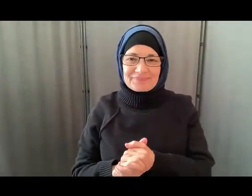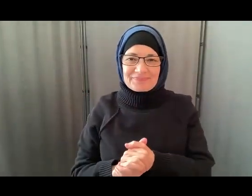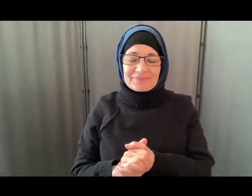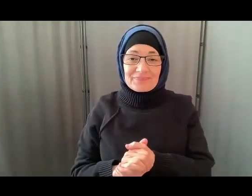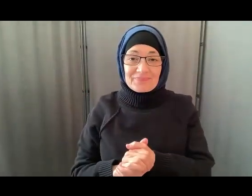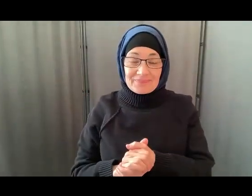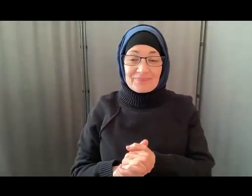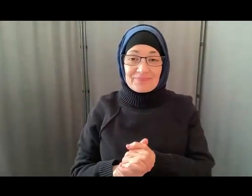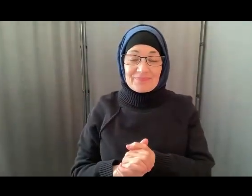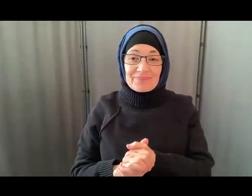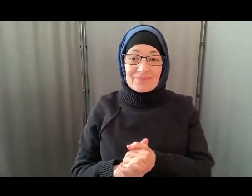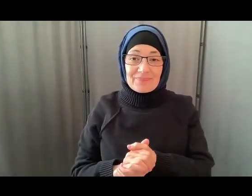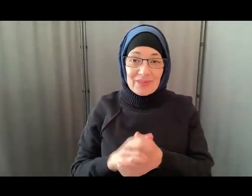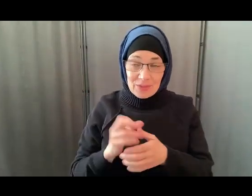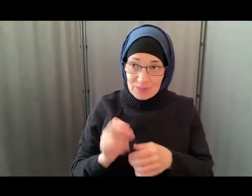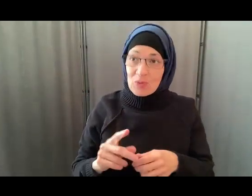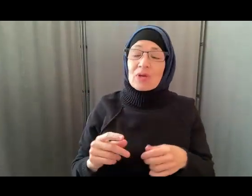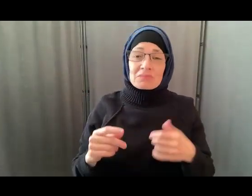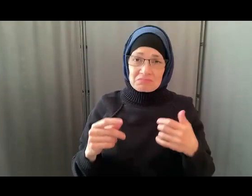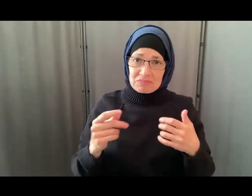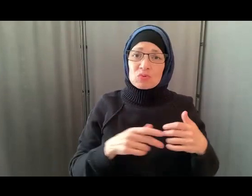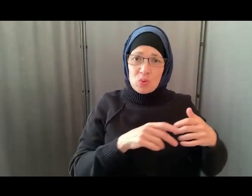After the ayat that we explained before,